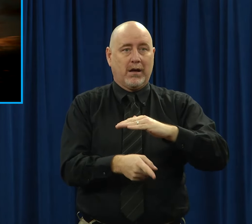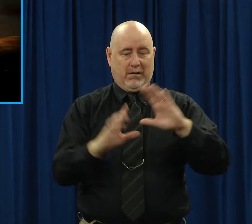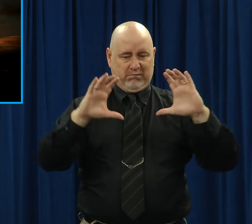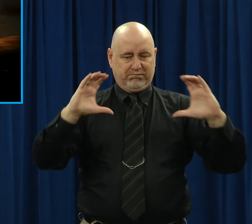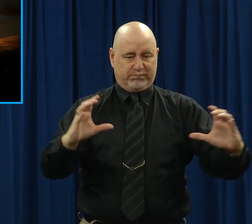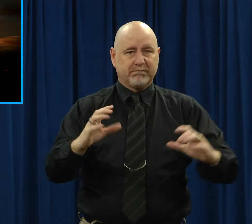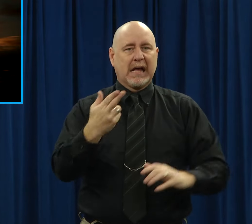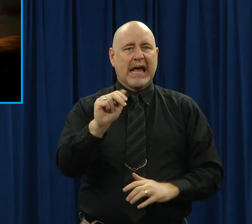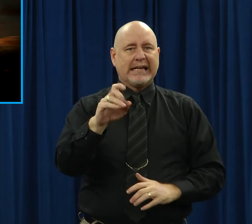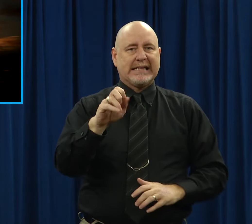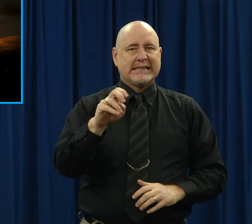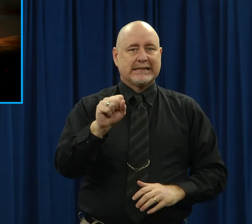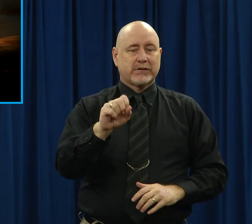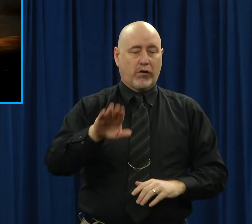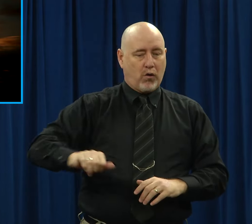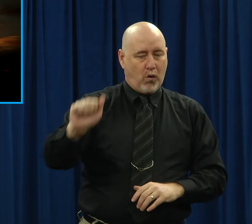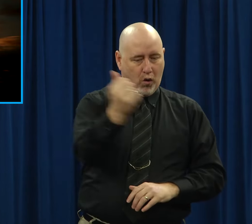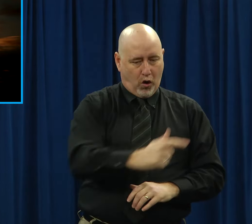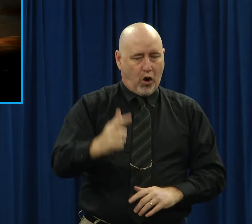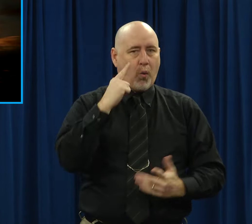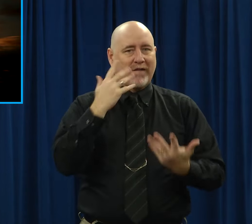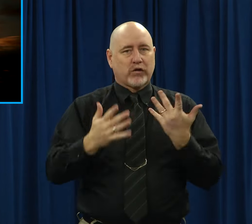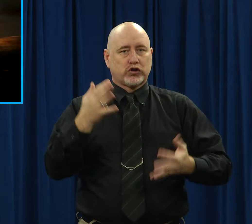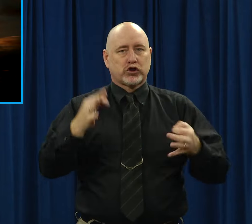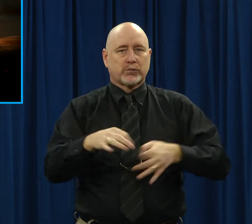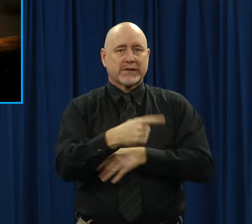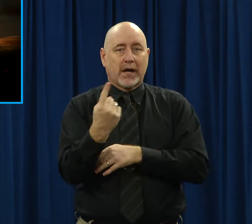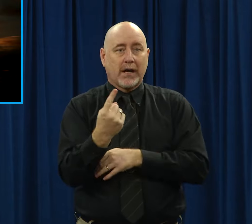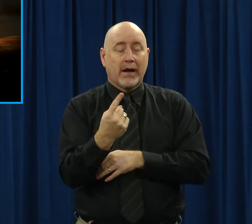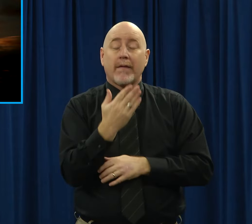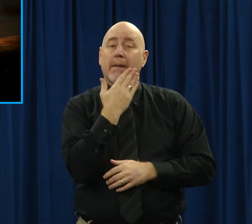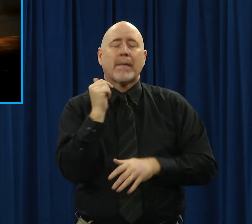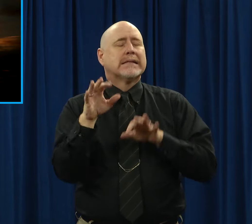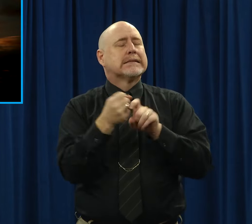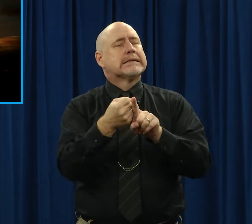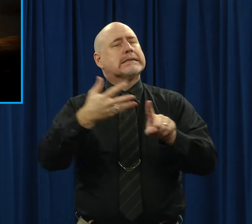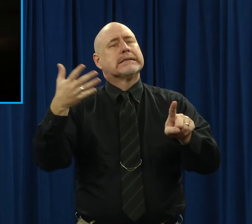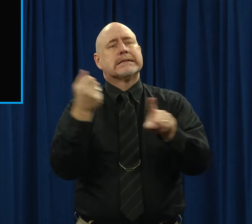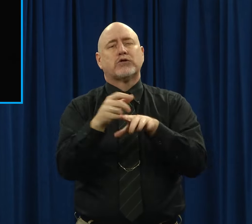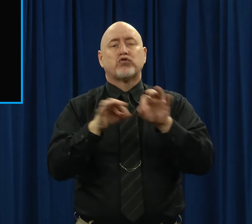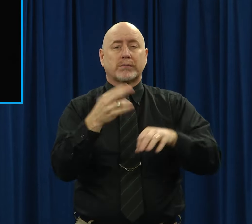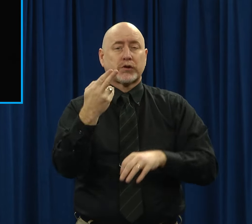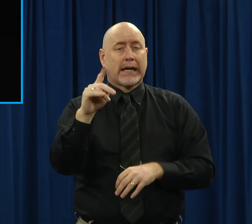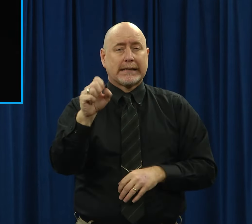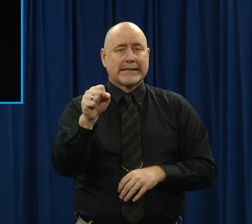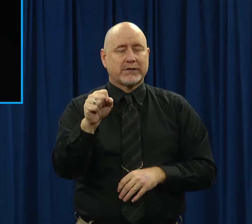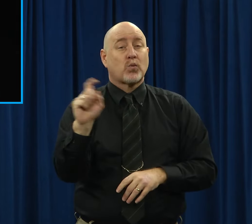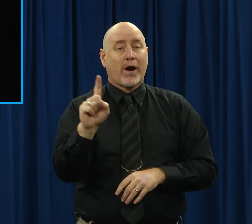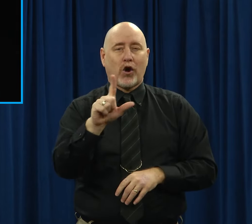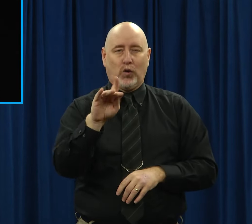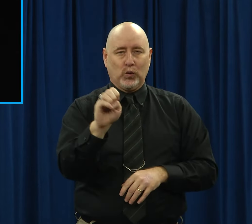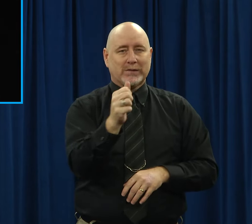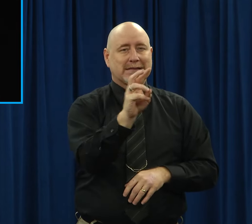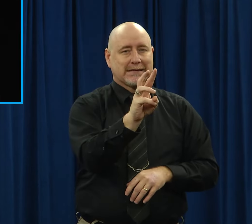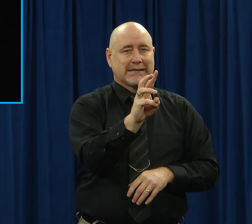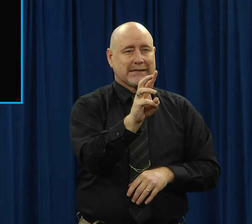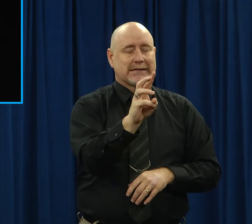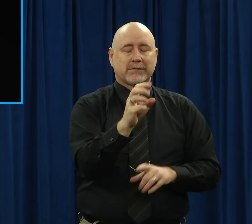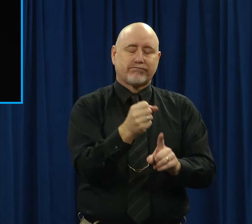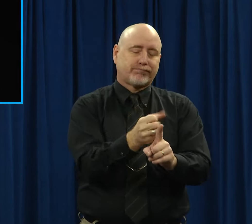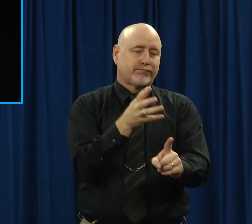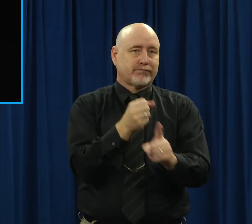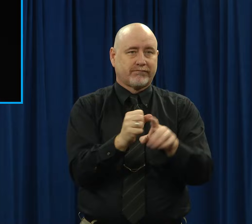go. They're all awaiting the day of judgment. Now, the best description that we have in the Bible of Hades is in Luke